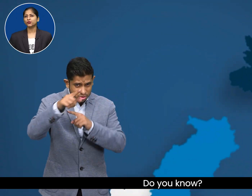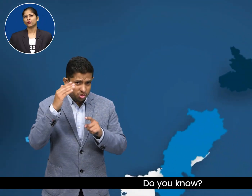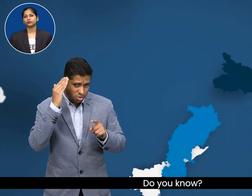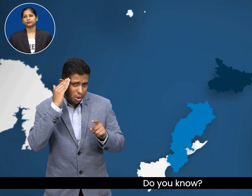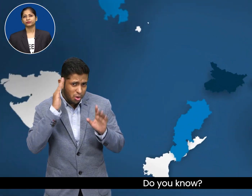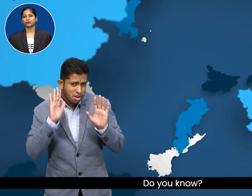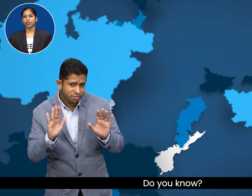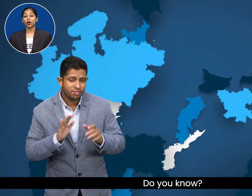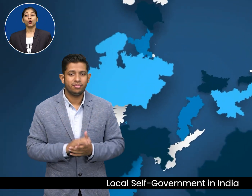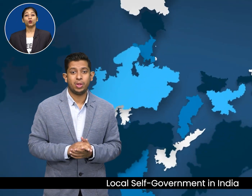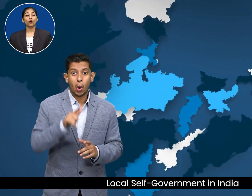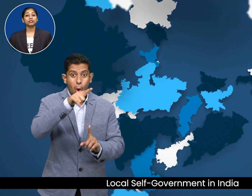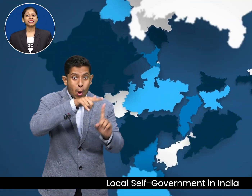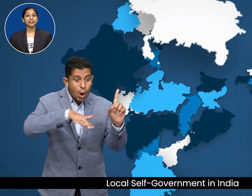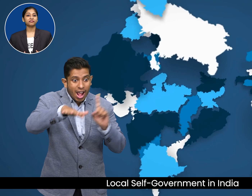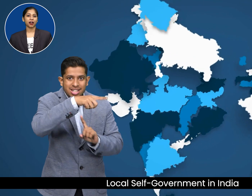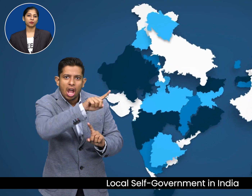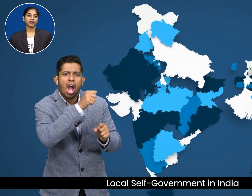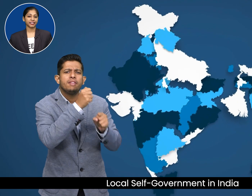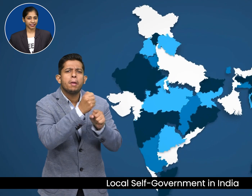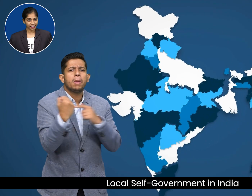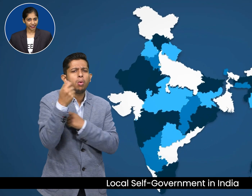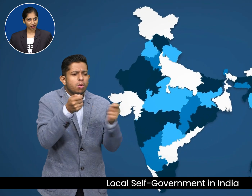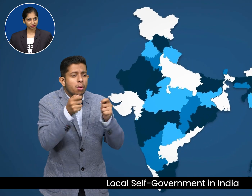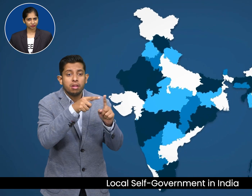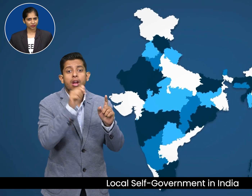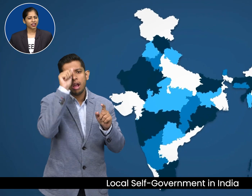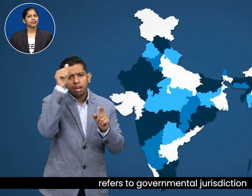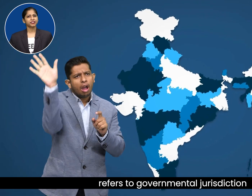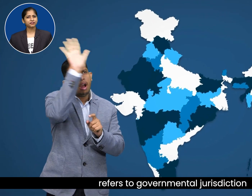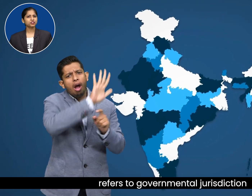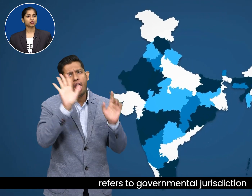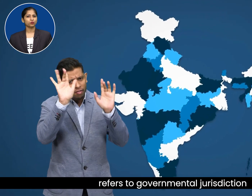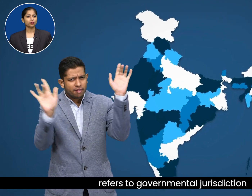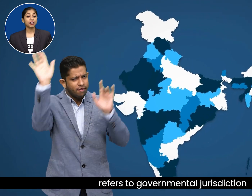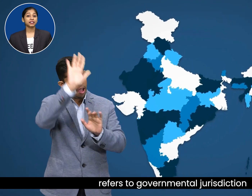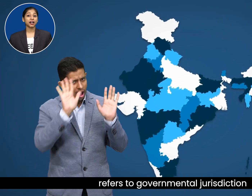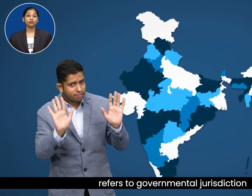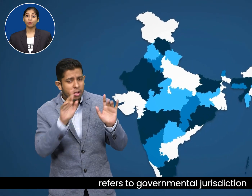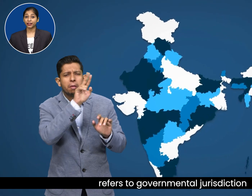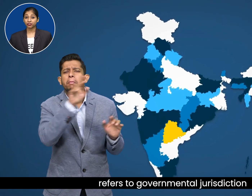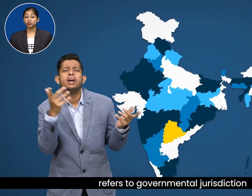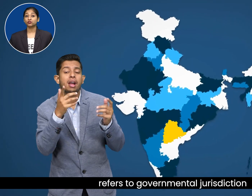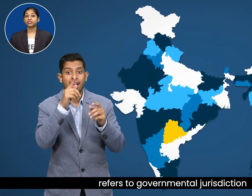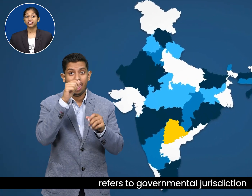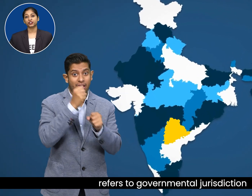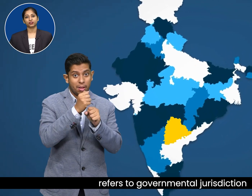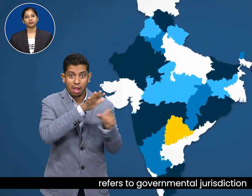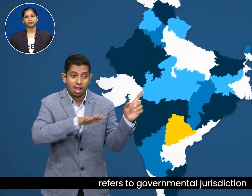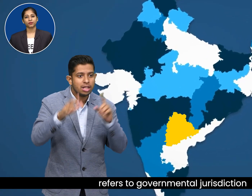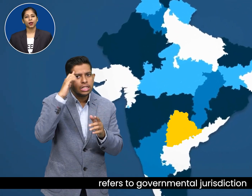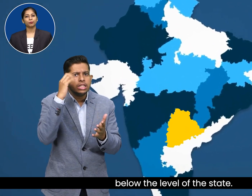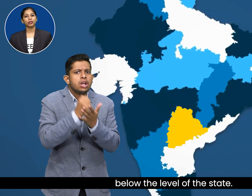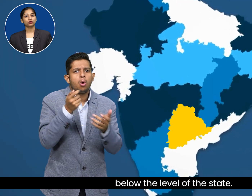Do you know local self-government in India refers to governmental